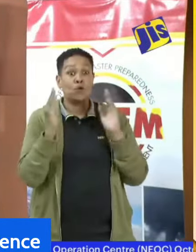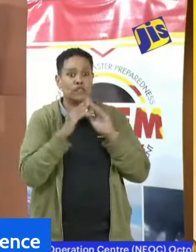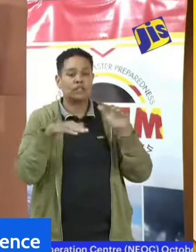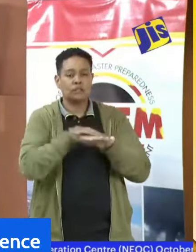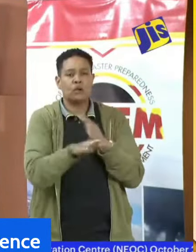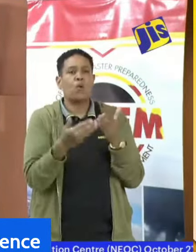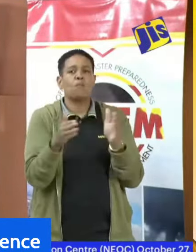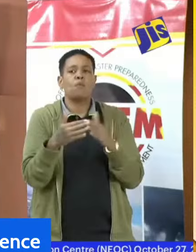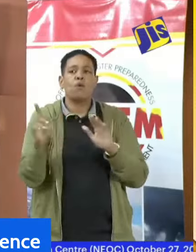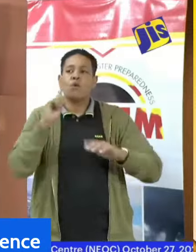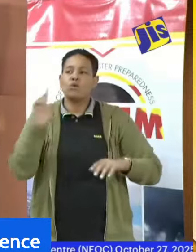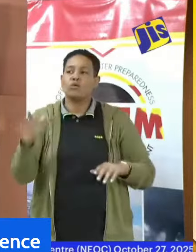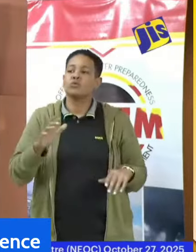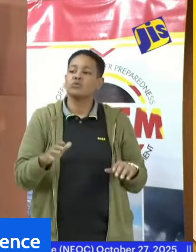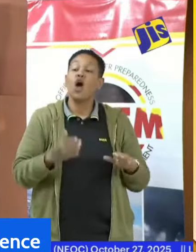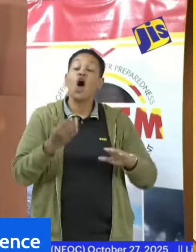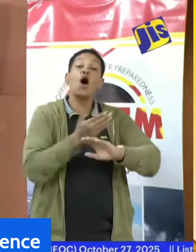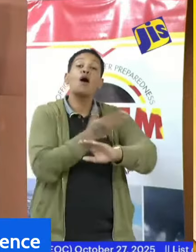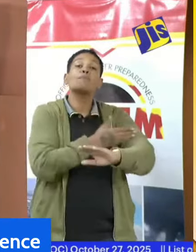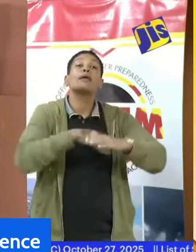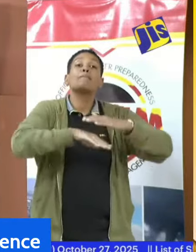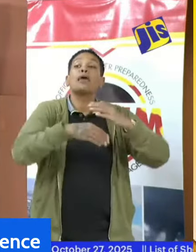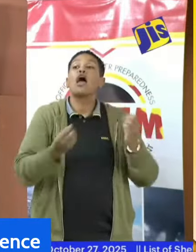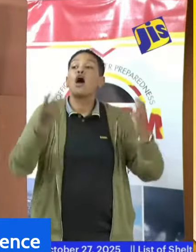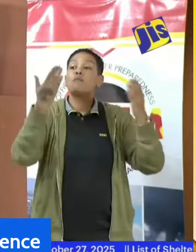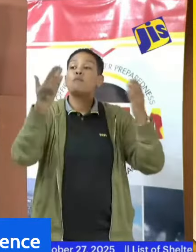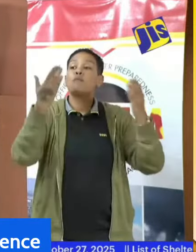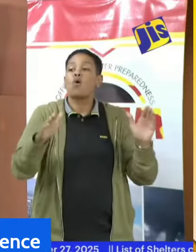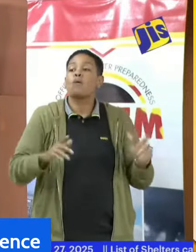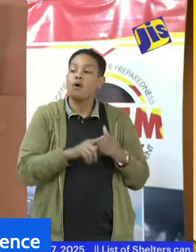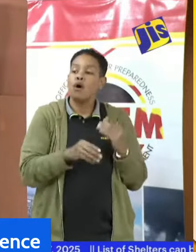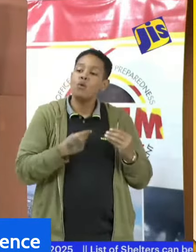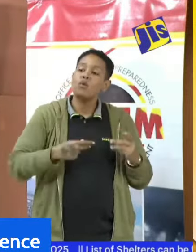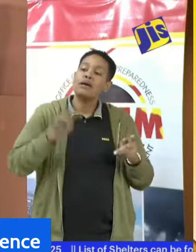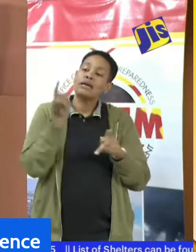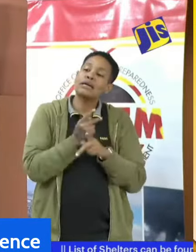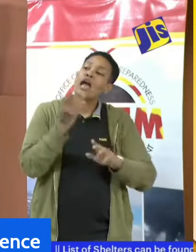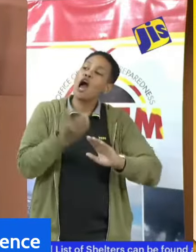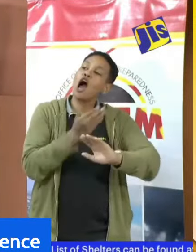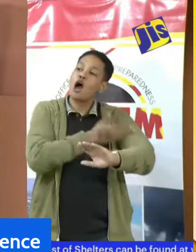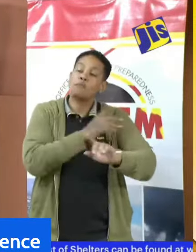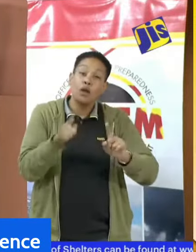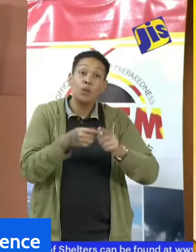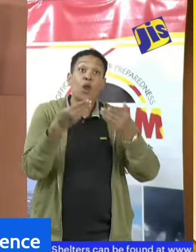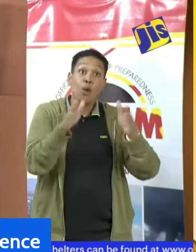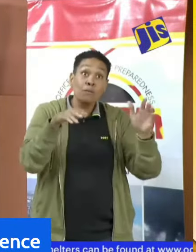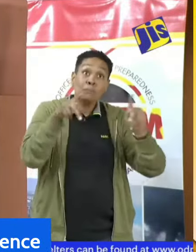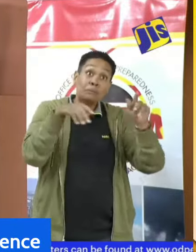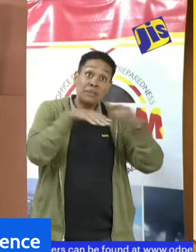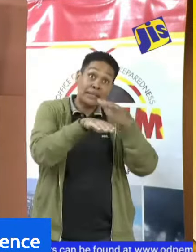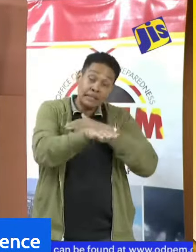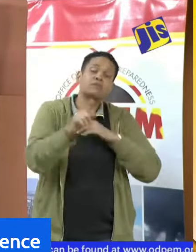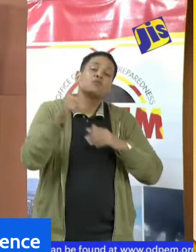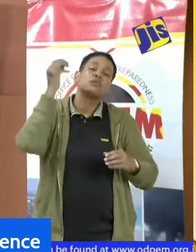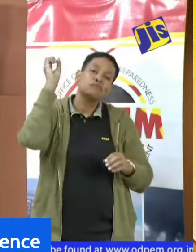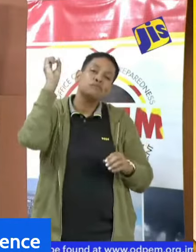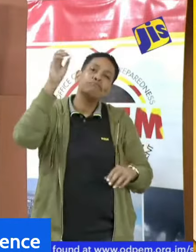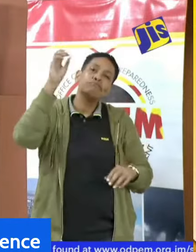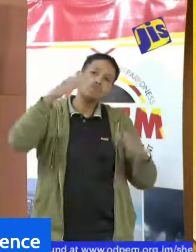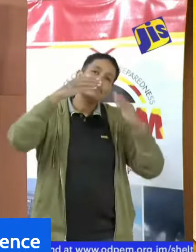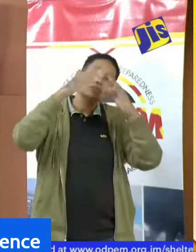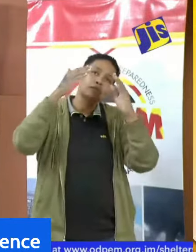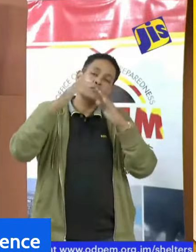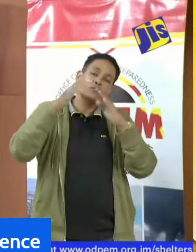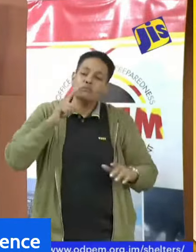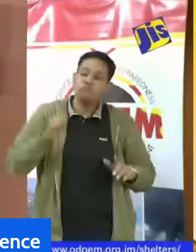So the update is based on the shelters that are open. And we continue to update that listing as the other shelters